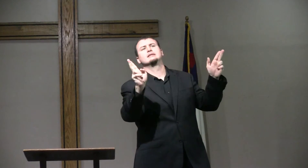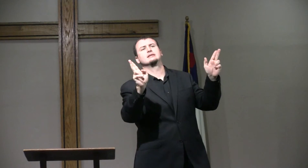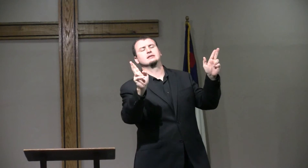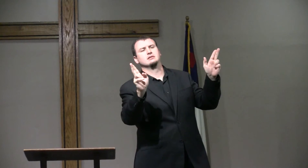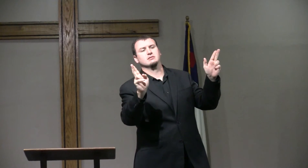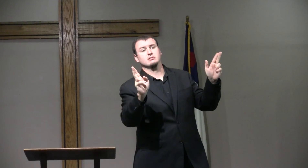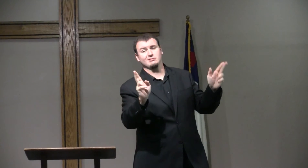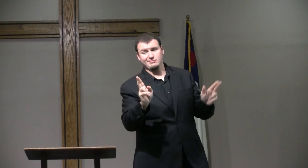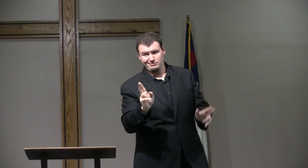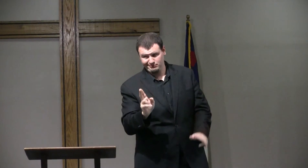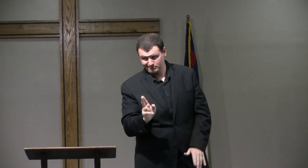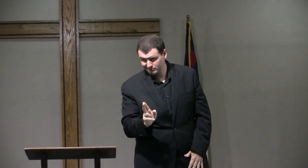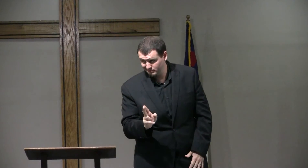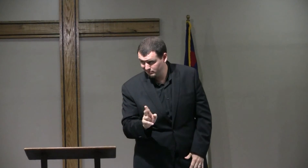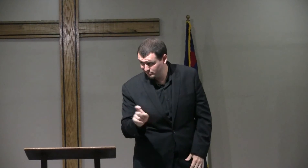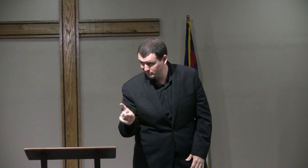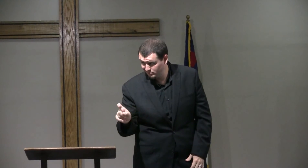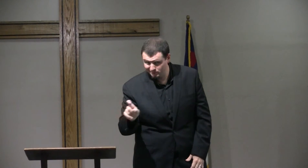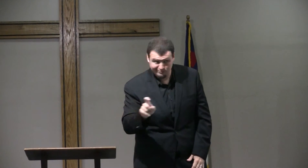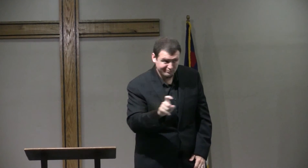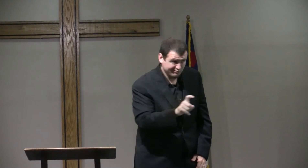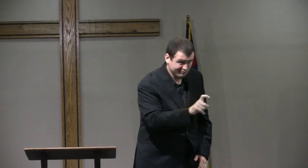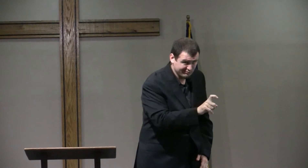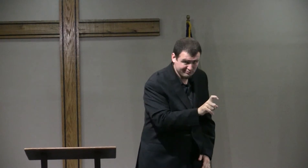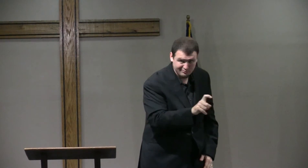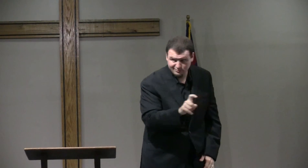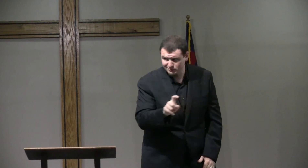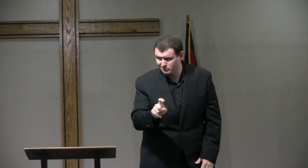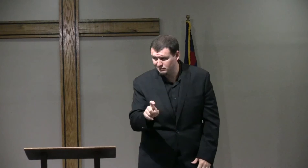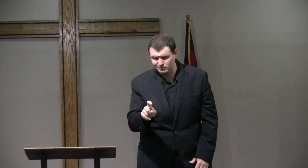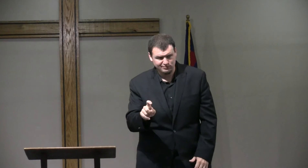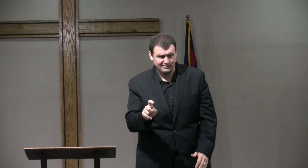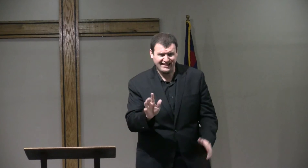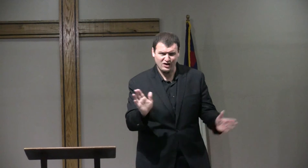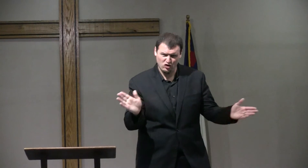well, I'm innocent. Are you?